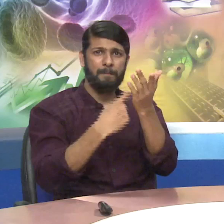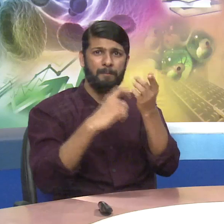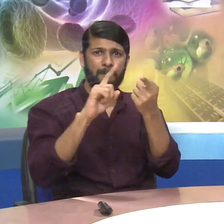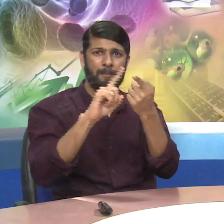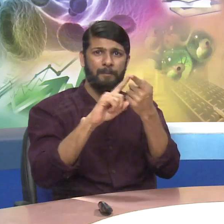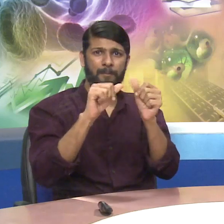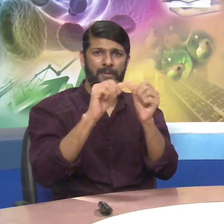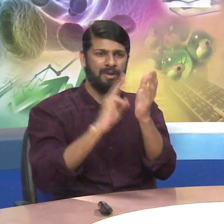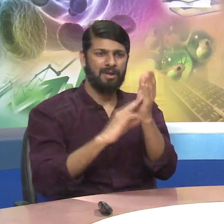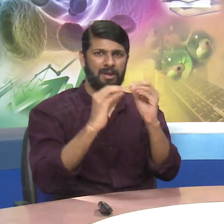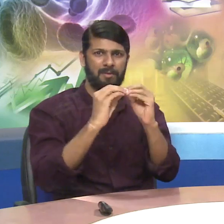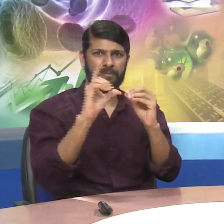Assembly.